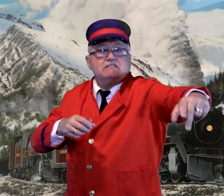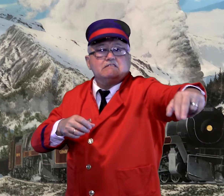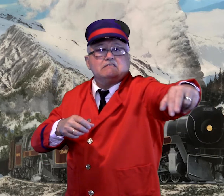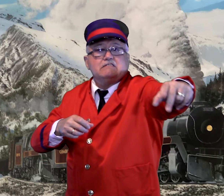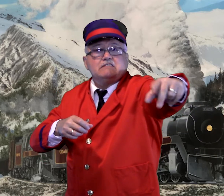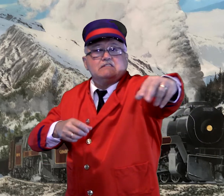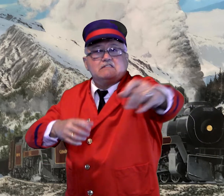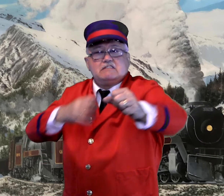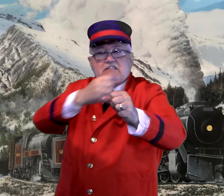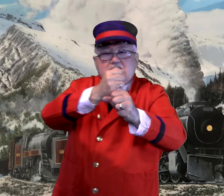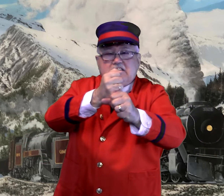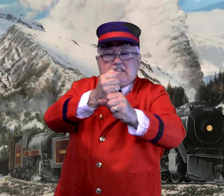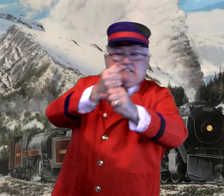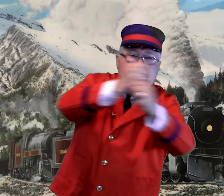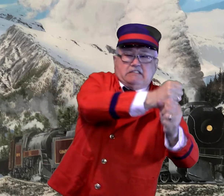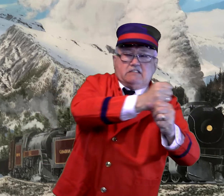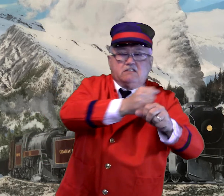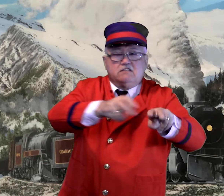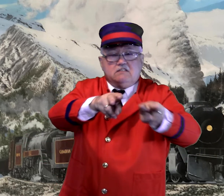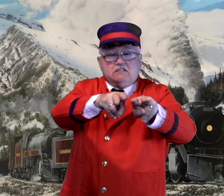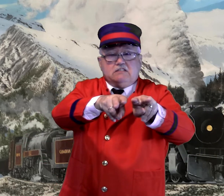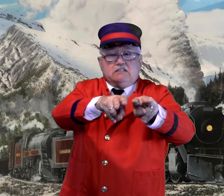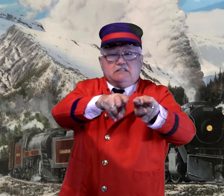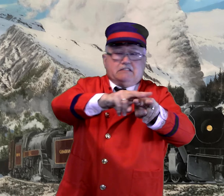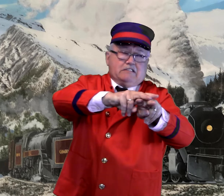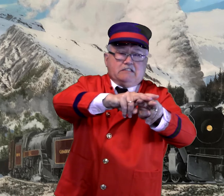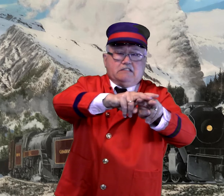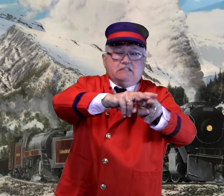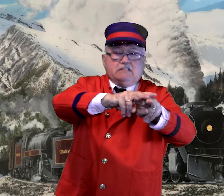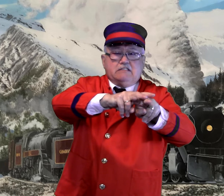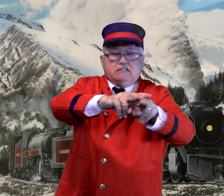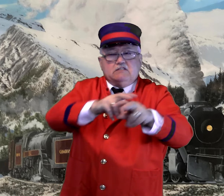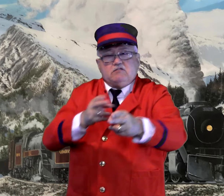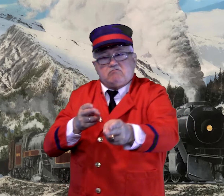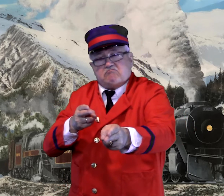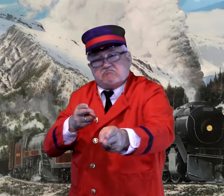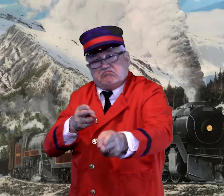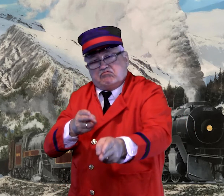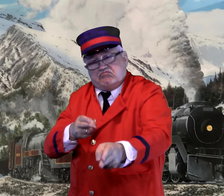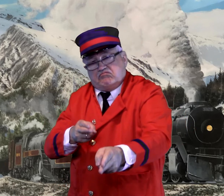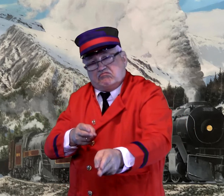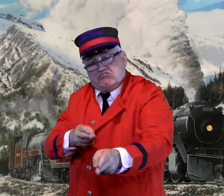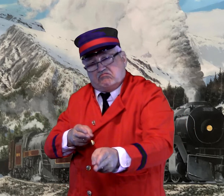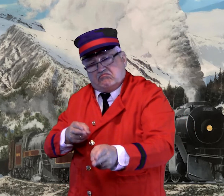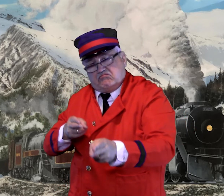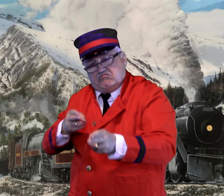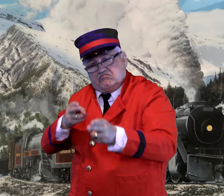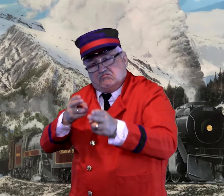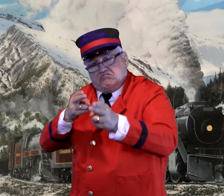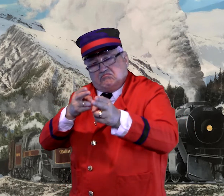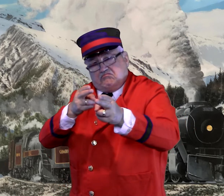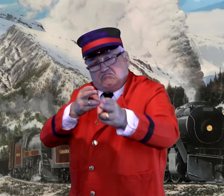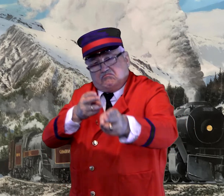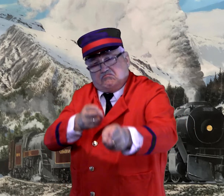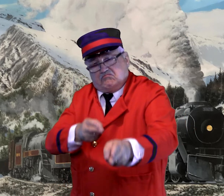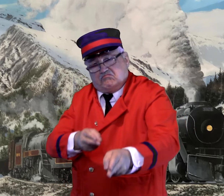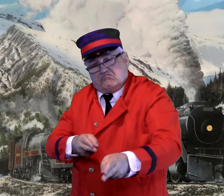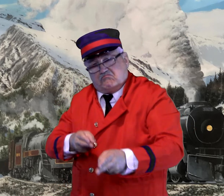trainmen got off, threw the big switch to move the big train onto that siding. The